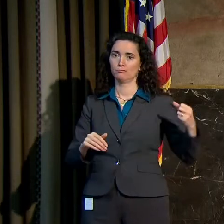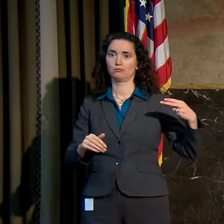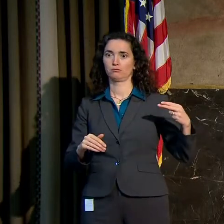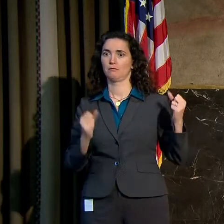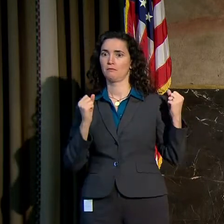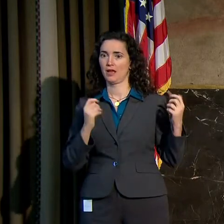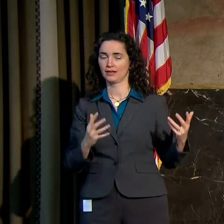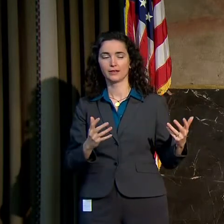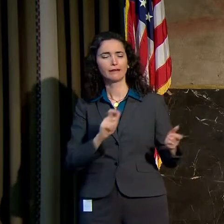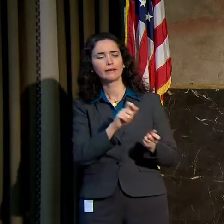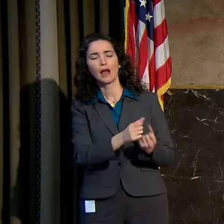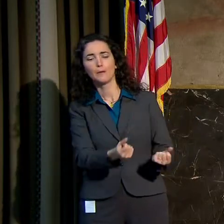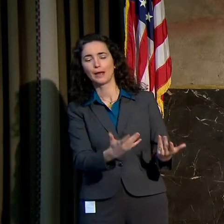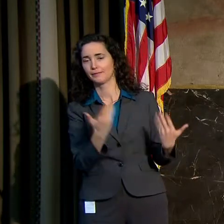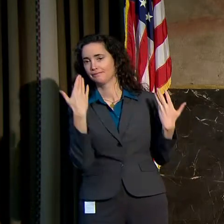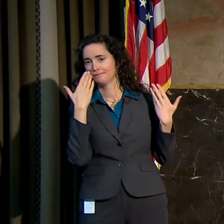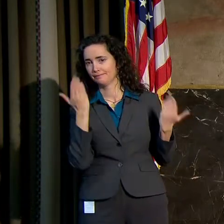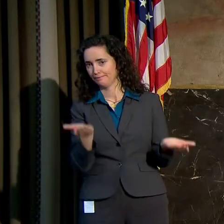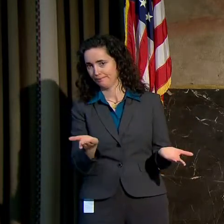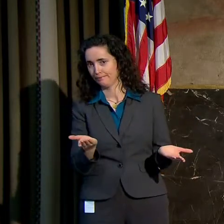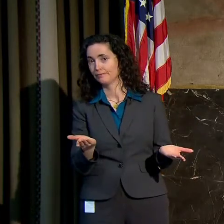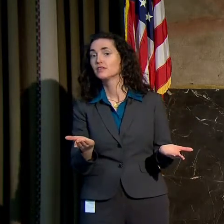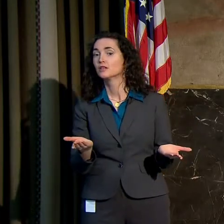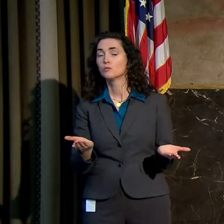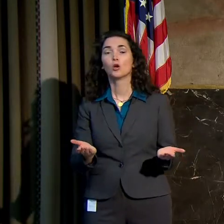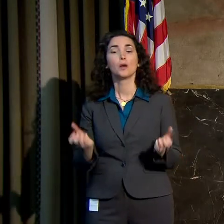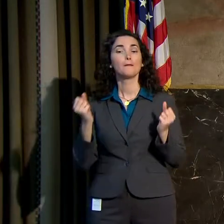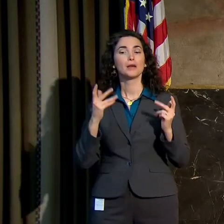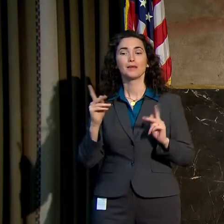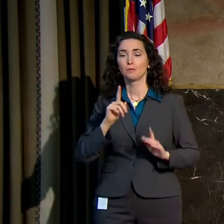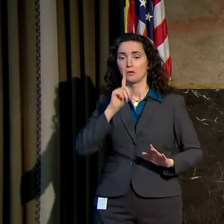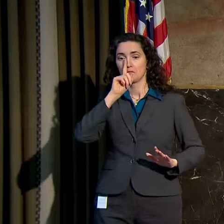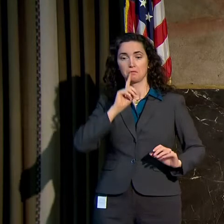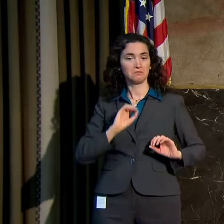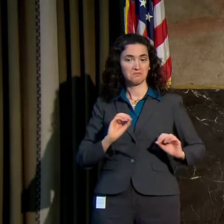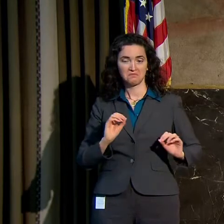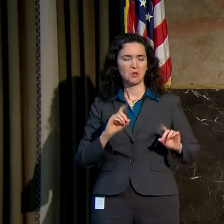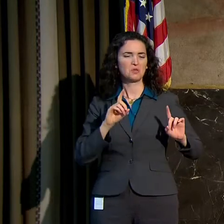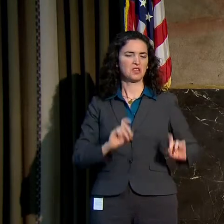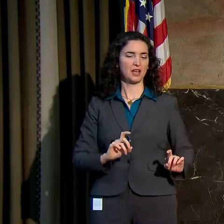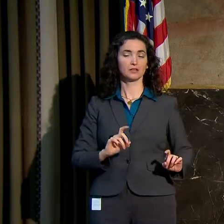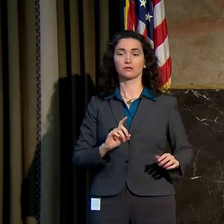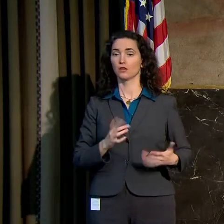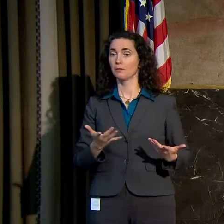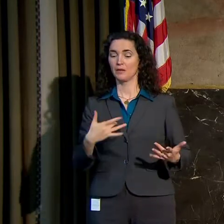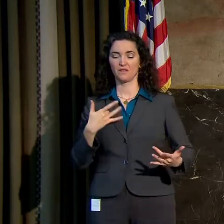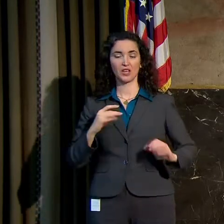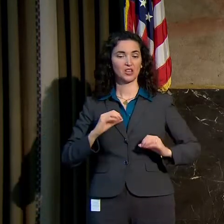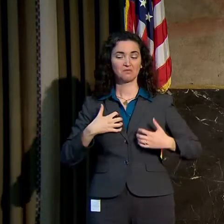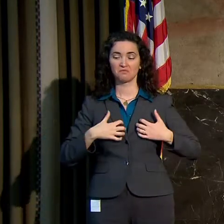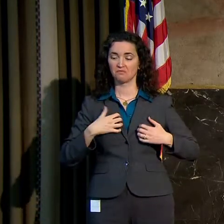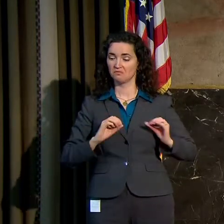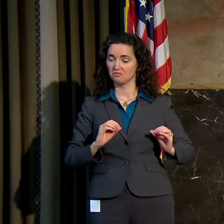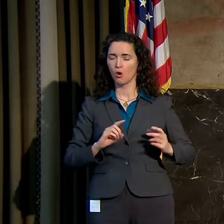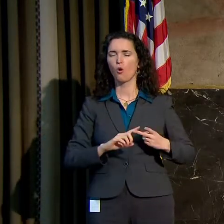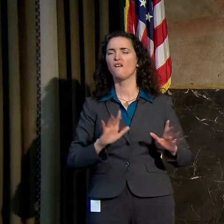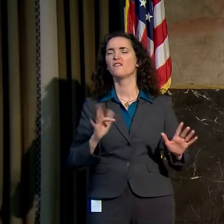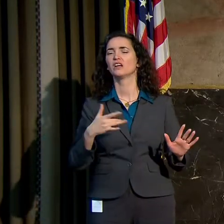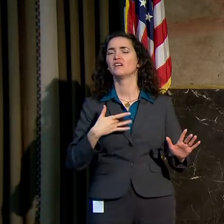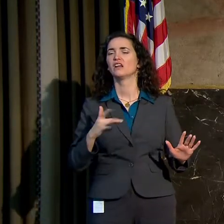more, but there are a number of people who don't test either because they are asymptomatic or they're only